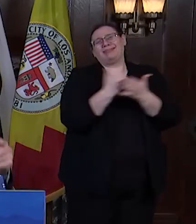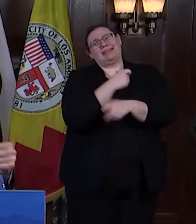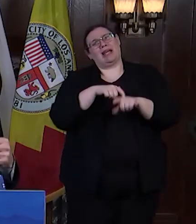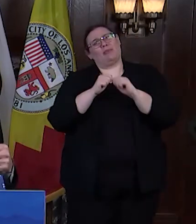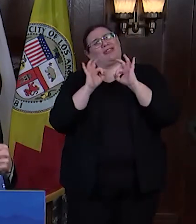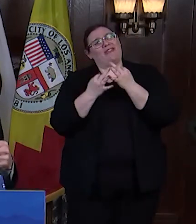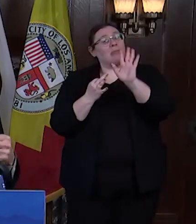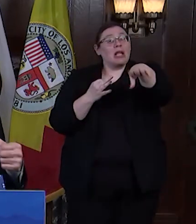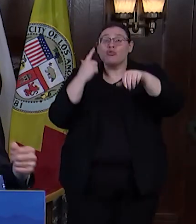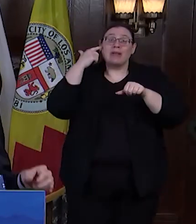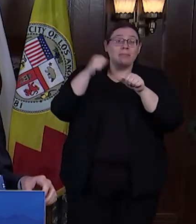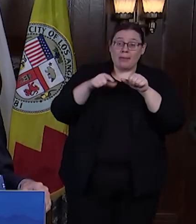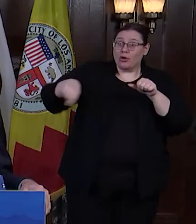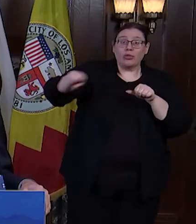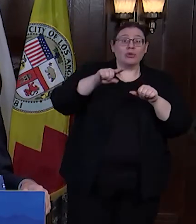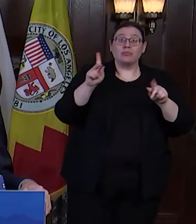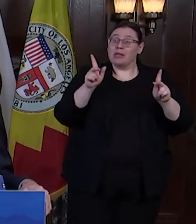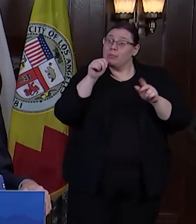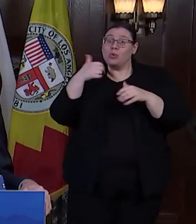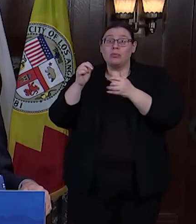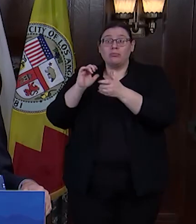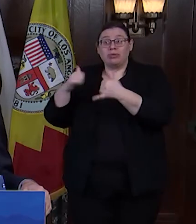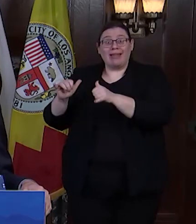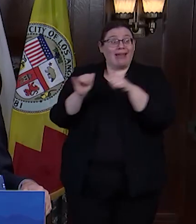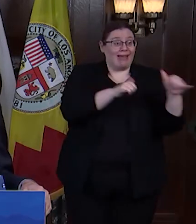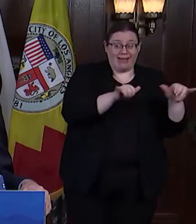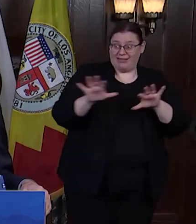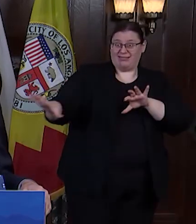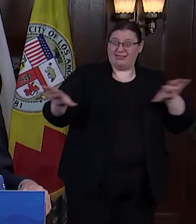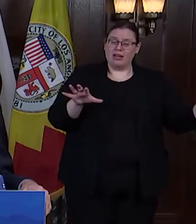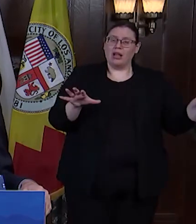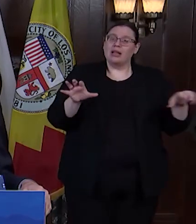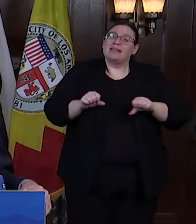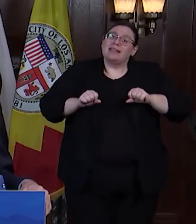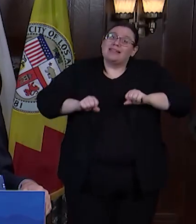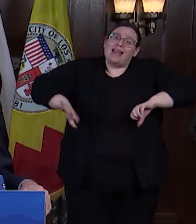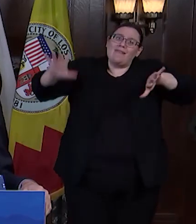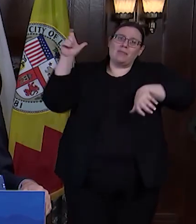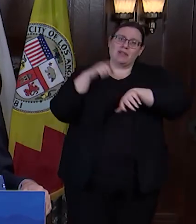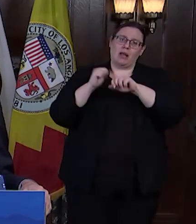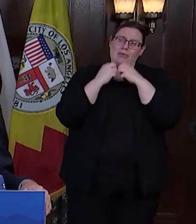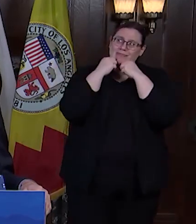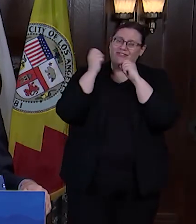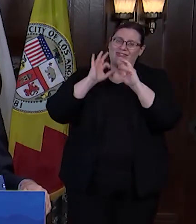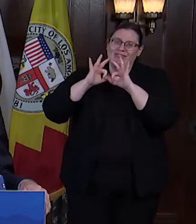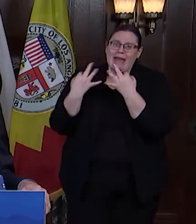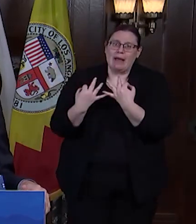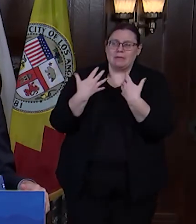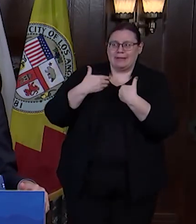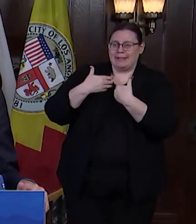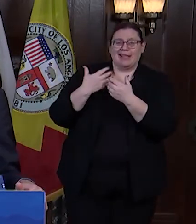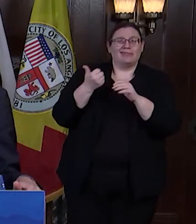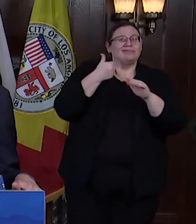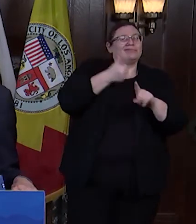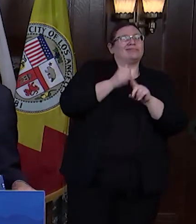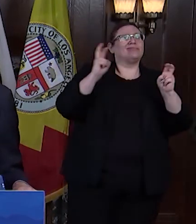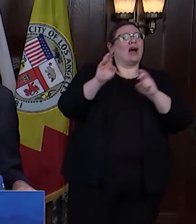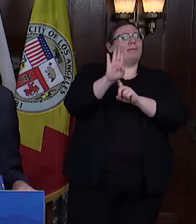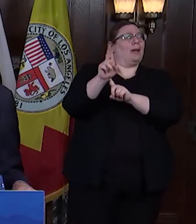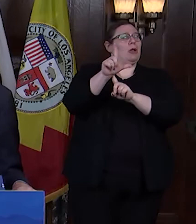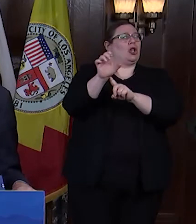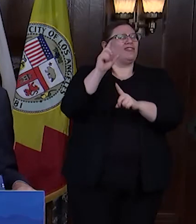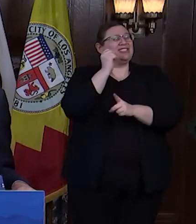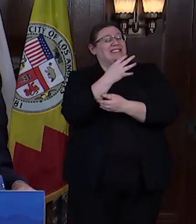family. Because remember, these athletes sacrificed their time with their loved ones, put themselves in a bubble for weeks and